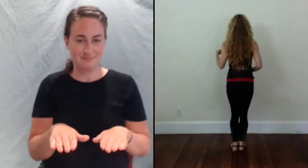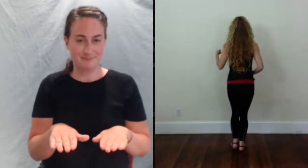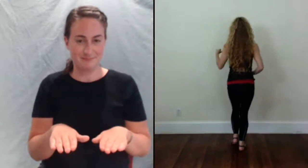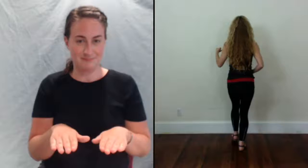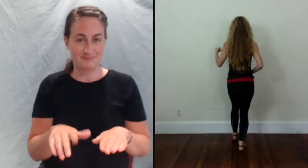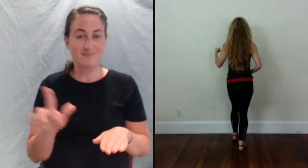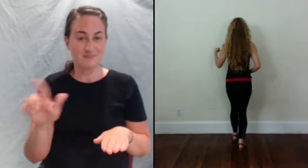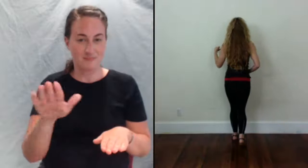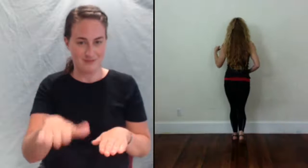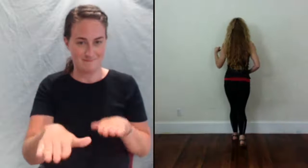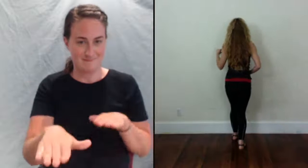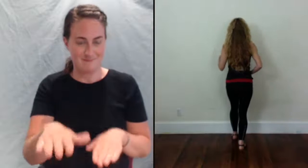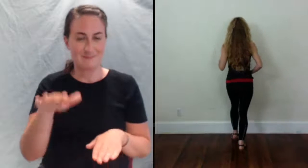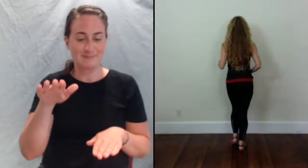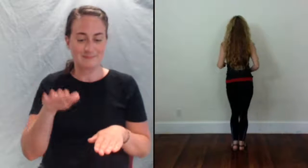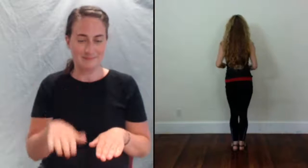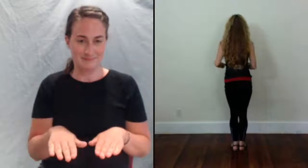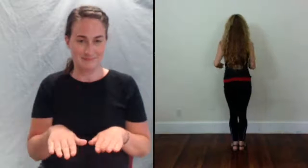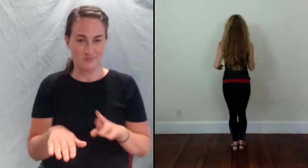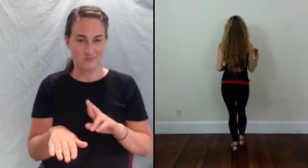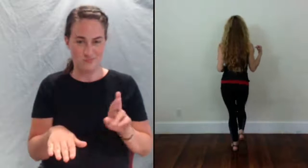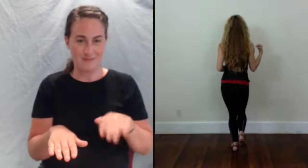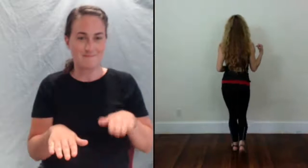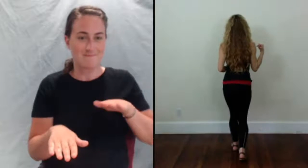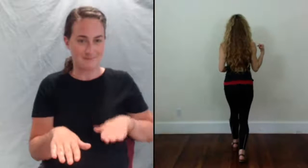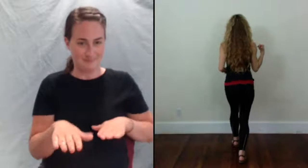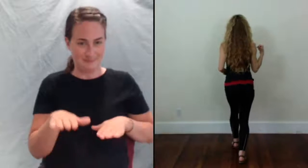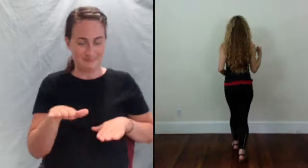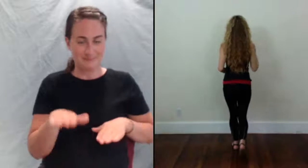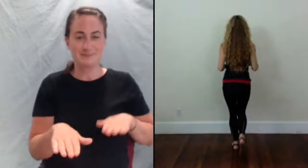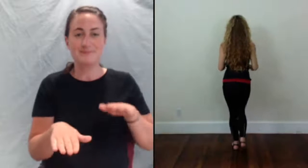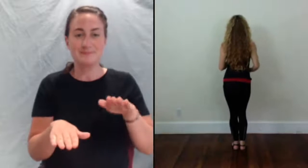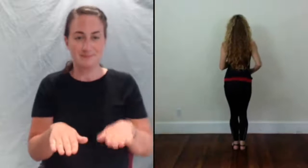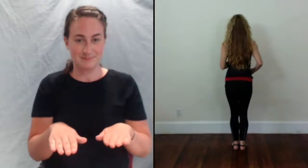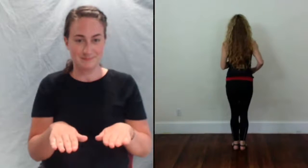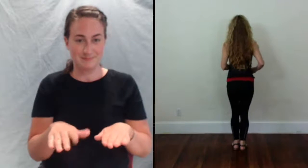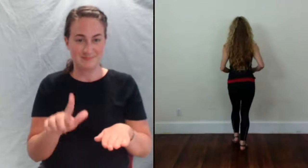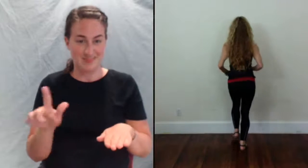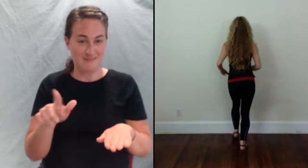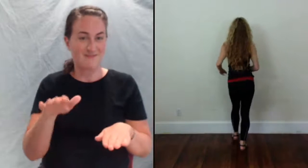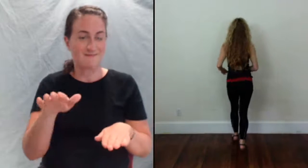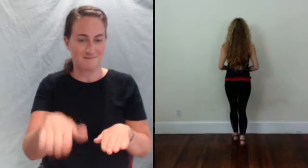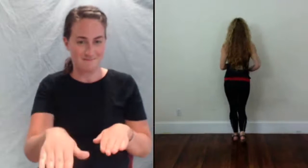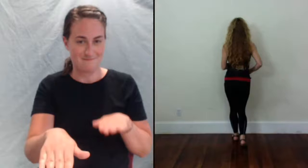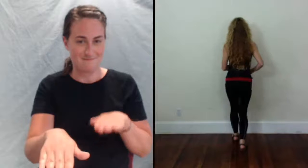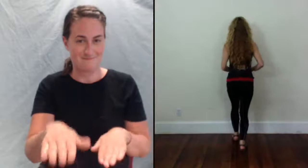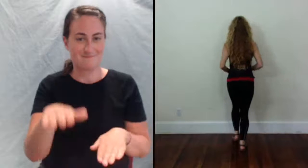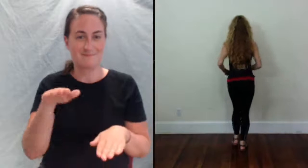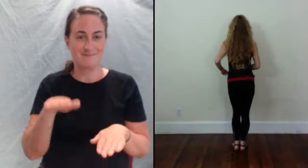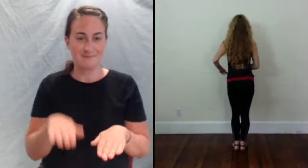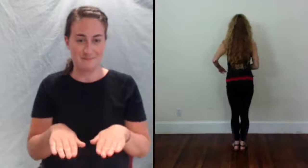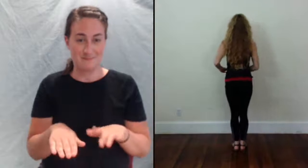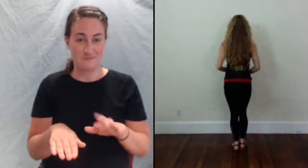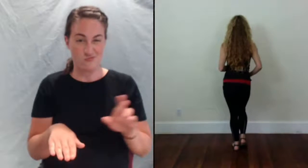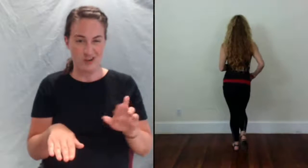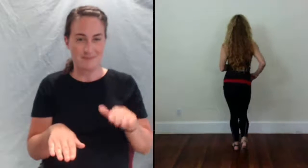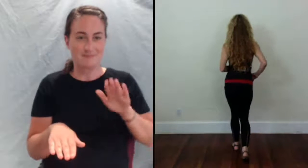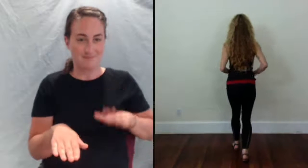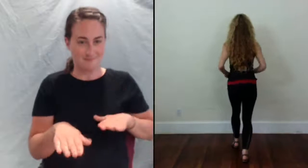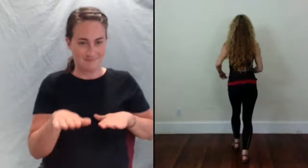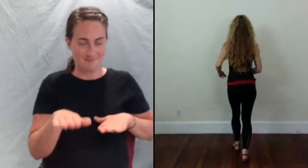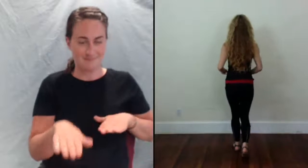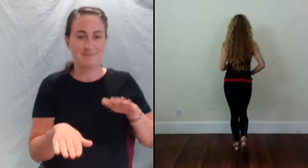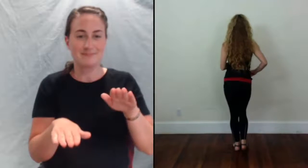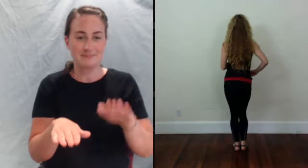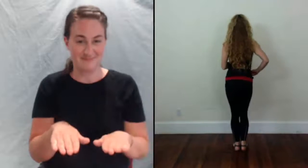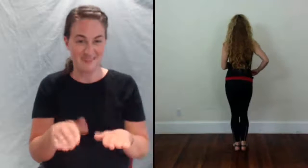together. Left, front and together. Right, back and together. Left, front, right,